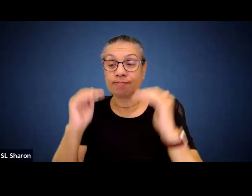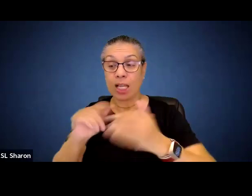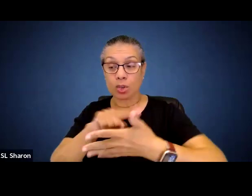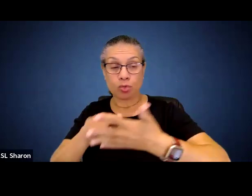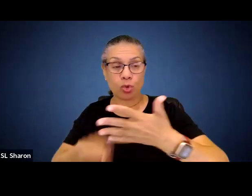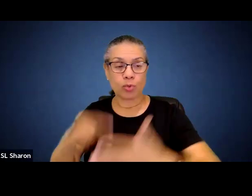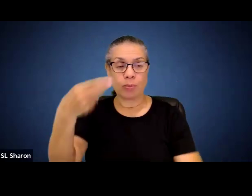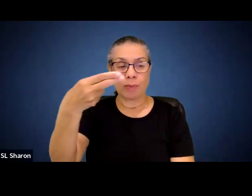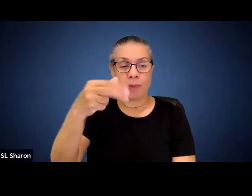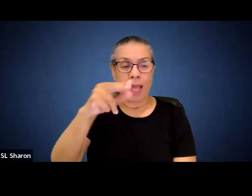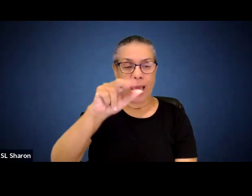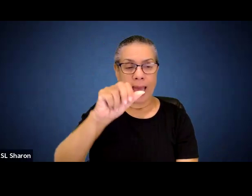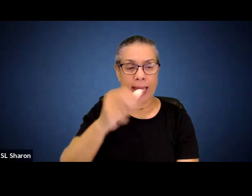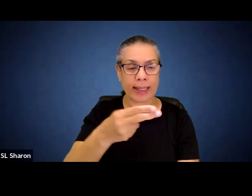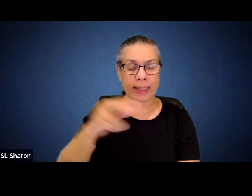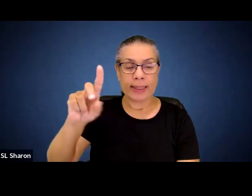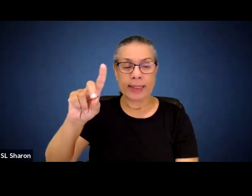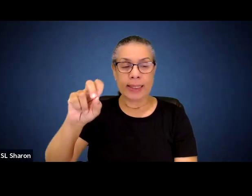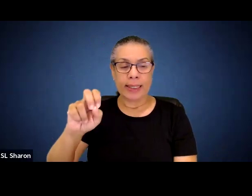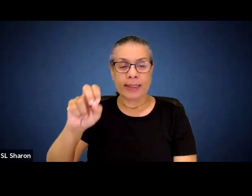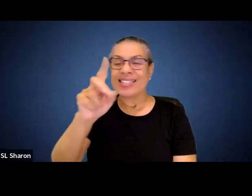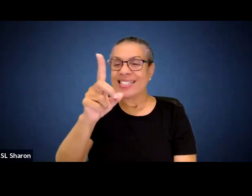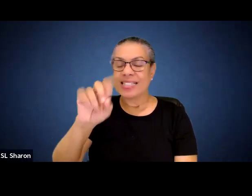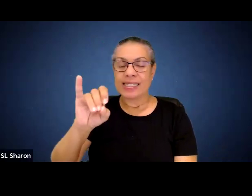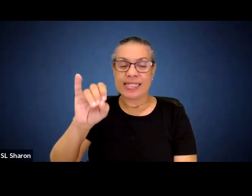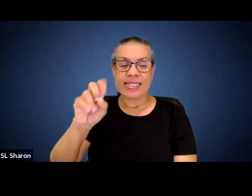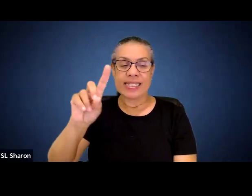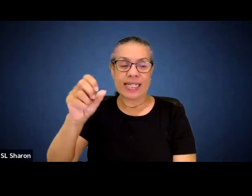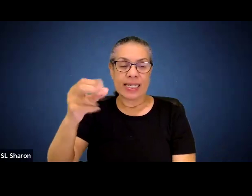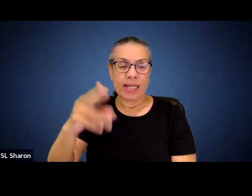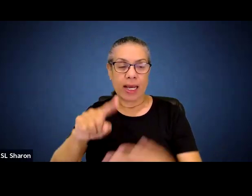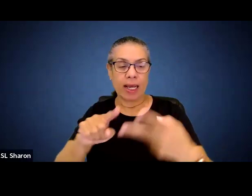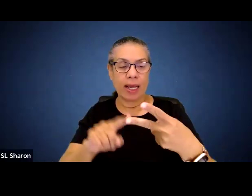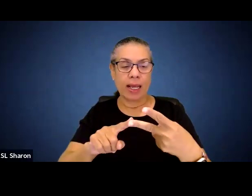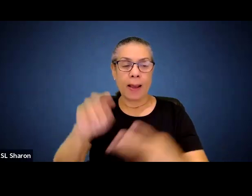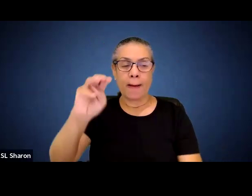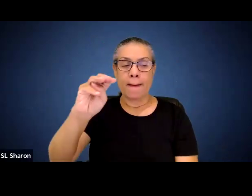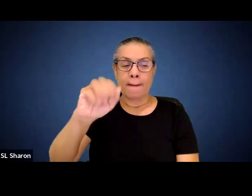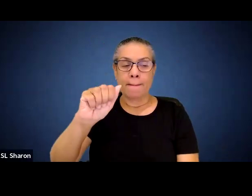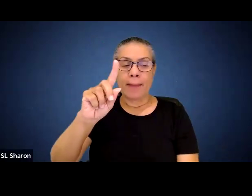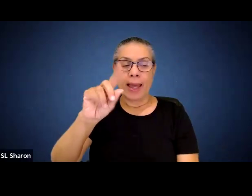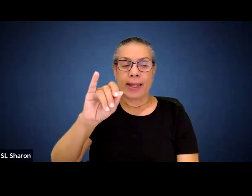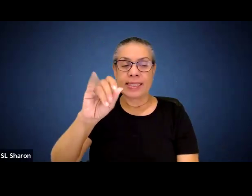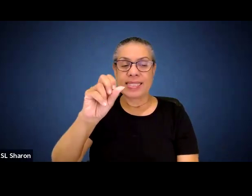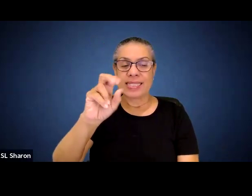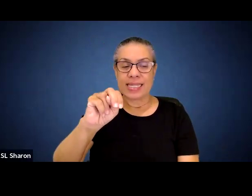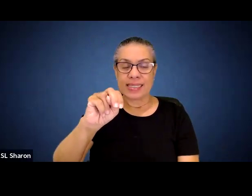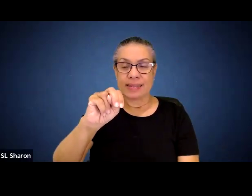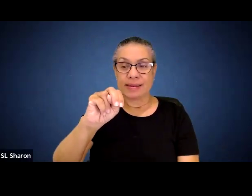are Hannah Diedenbani, Madison Kronheim, and Julia Morales. Hannah Diedenbani.